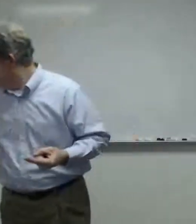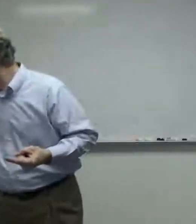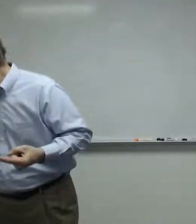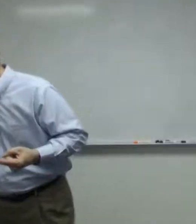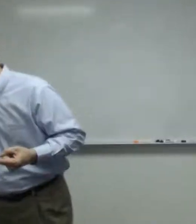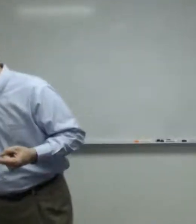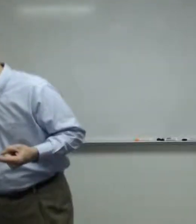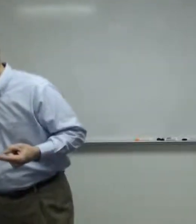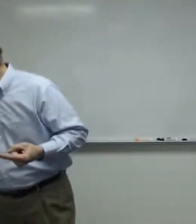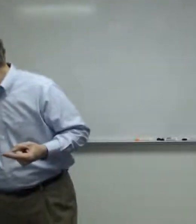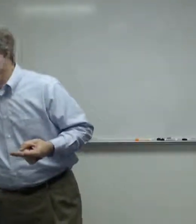When.